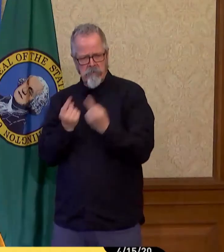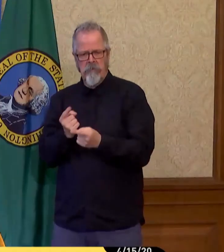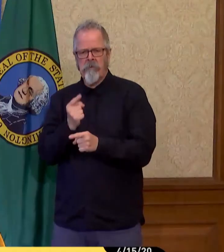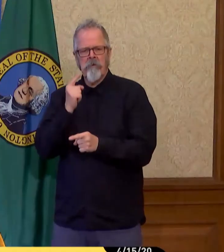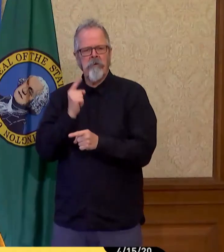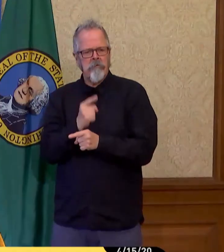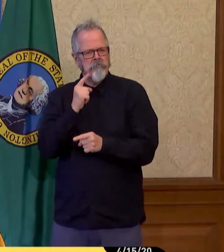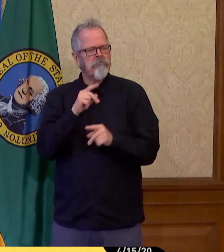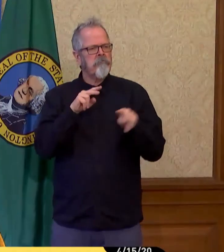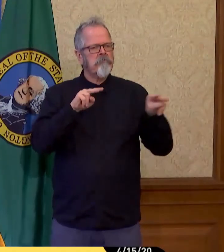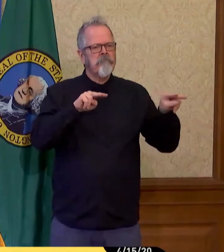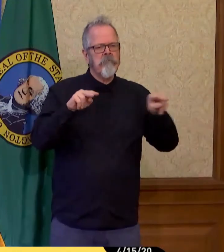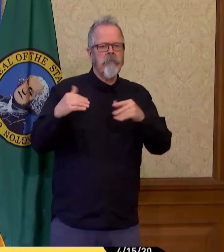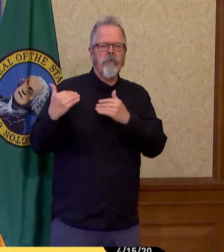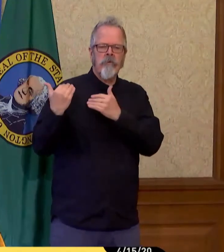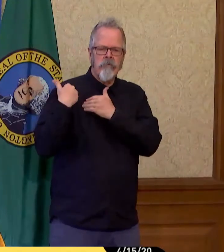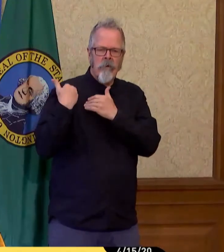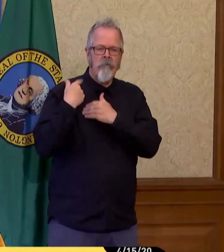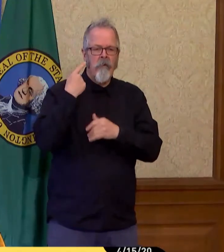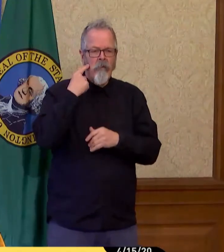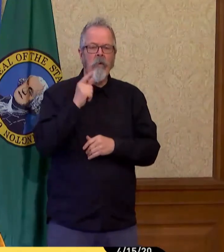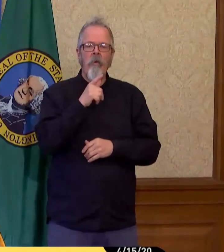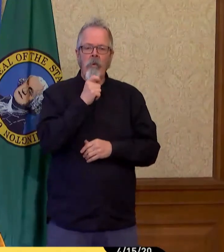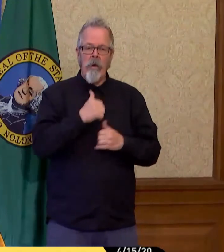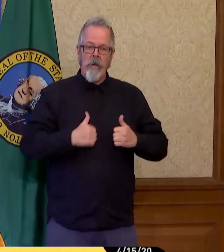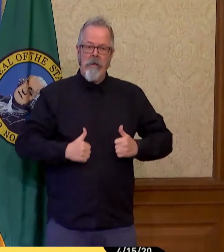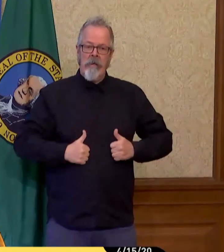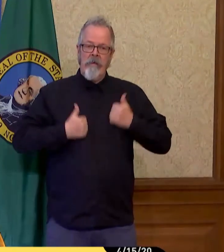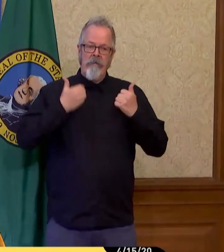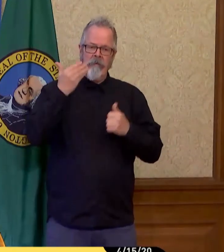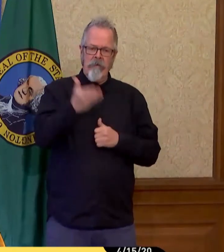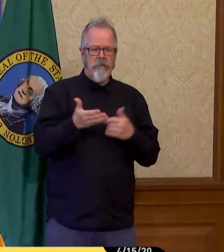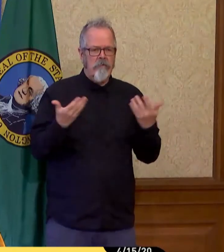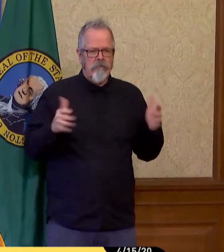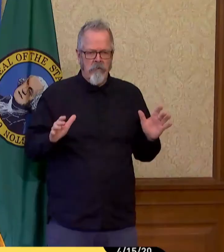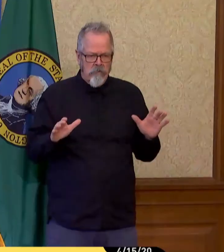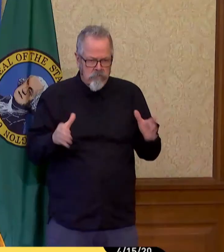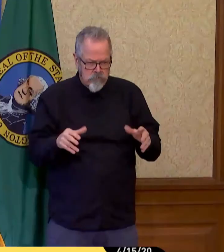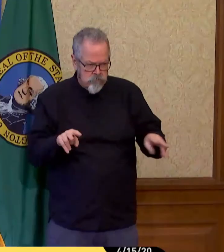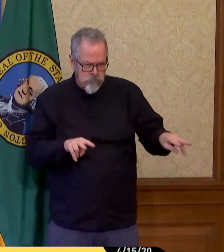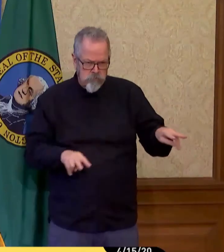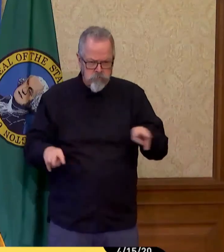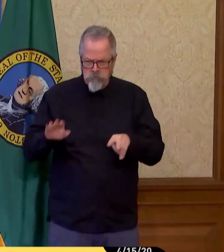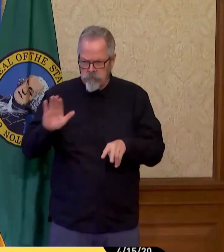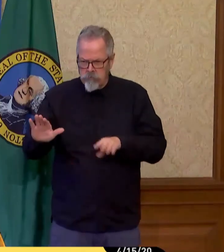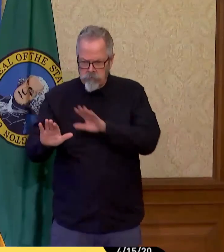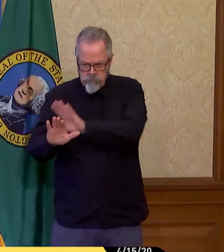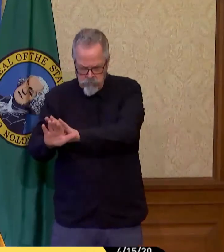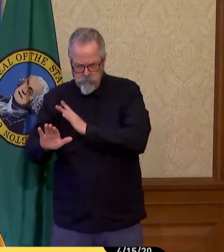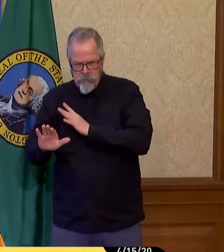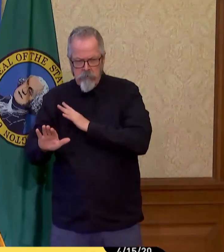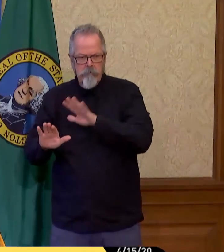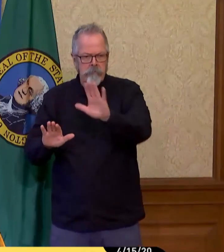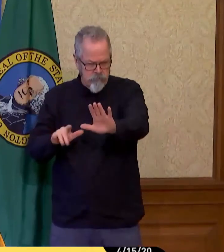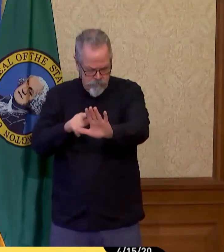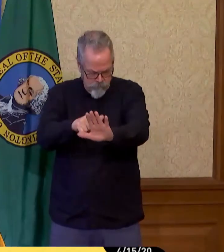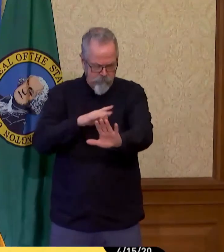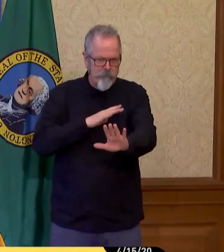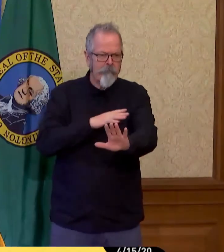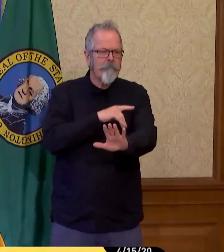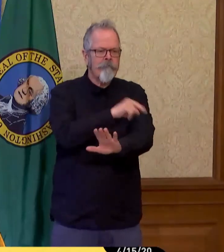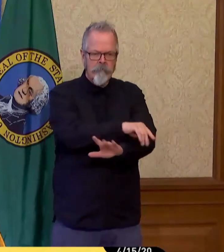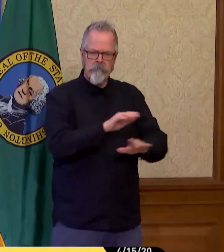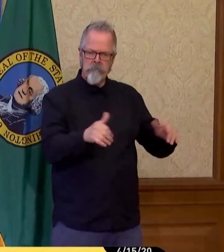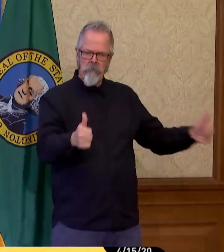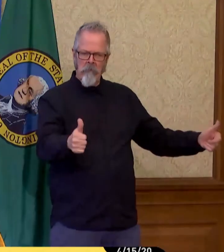counties. We're trying to figure out the best organizational structure where the state can help that, to get